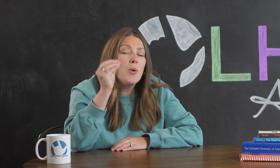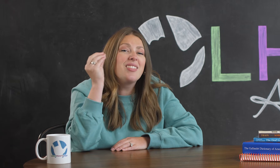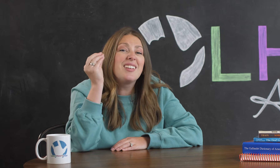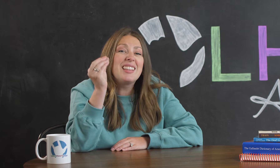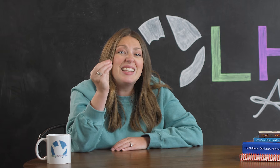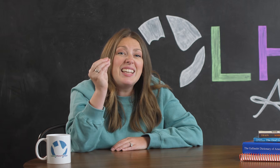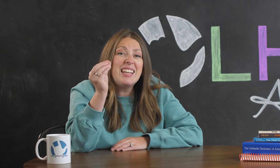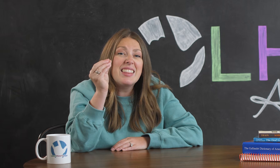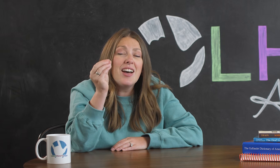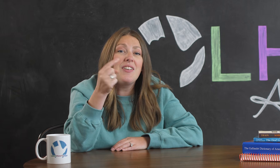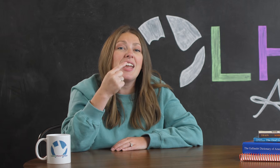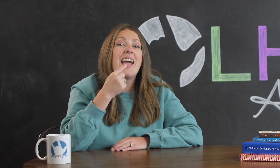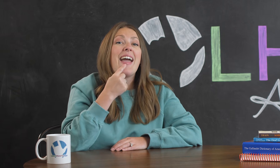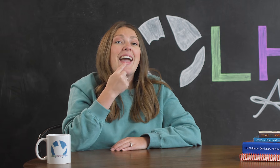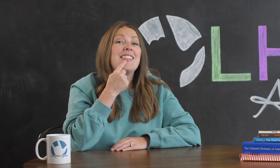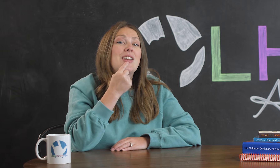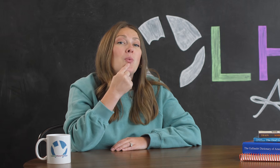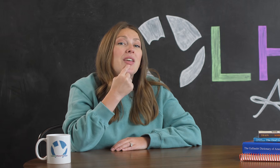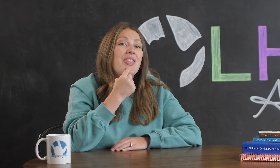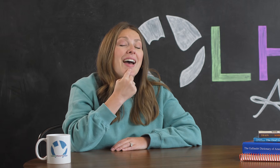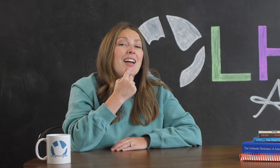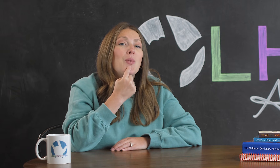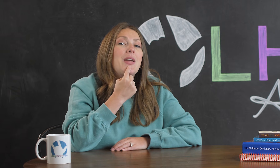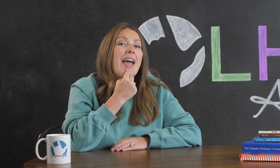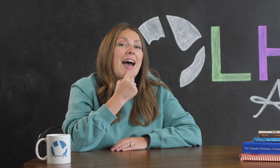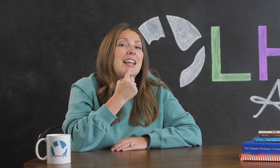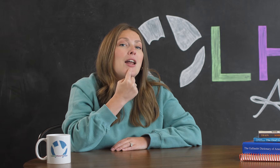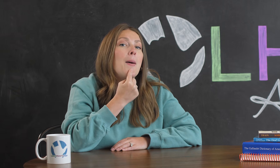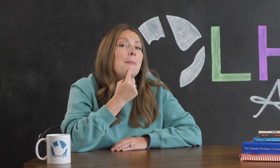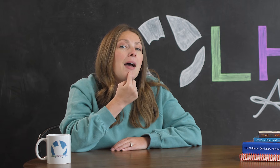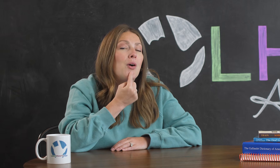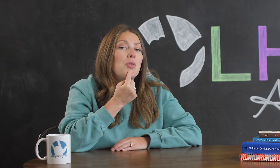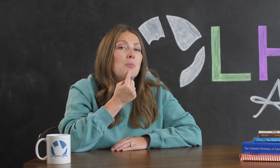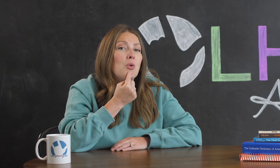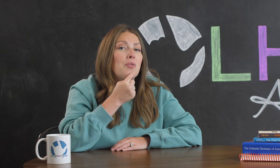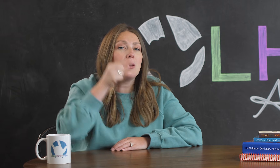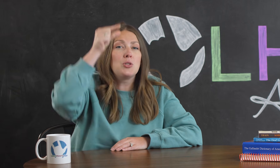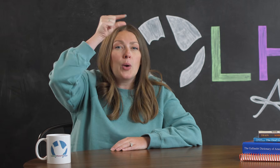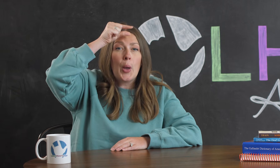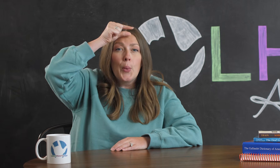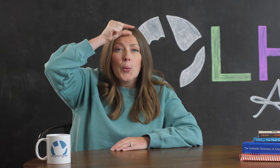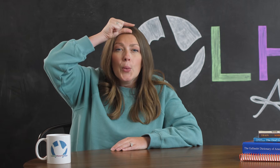the length of it. And then with that, we added a mouth morpheme showing